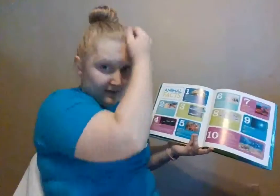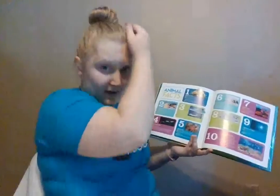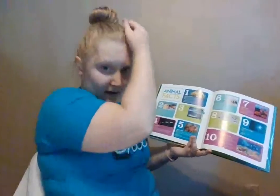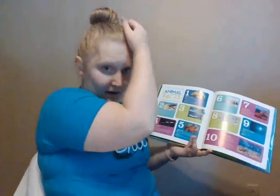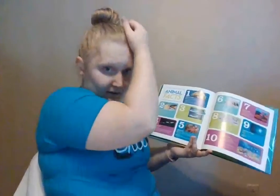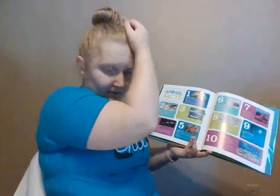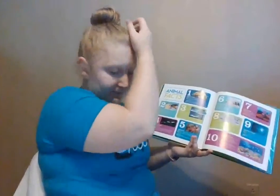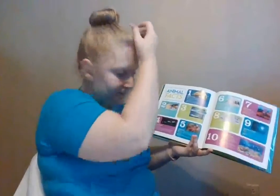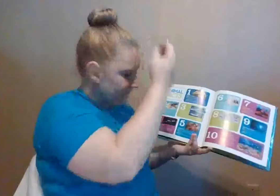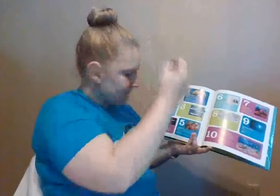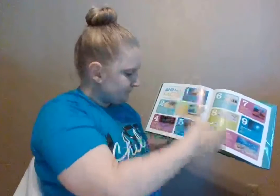star is.